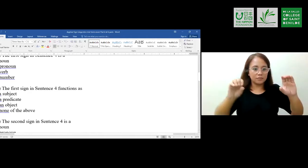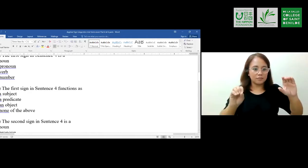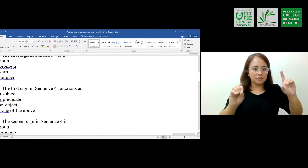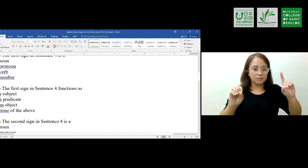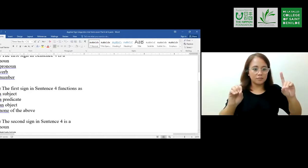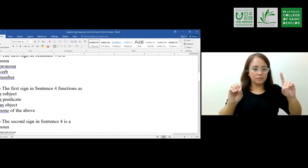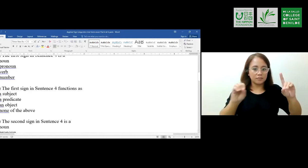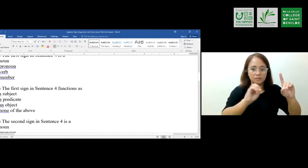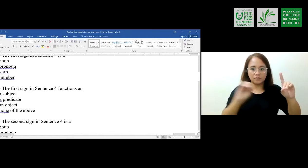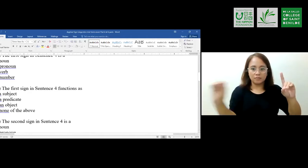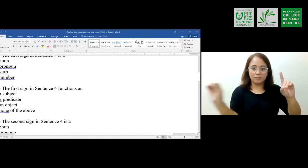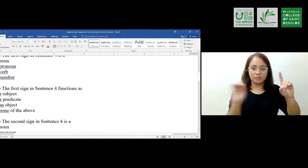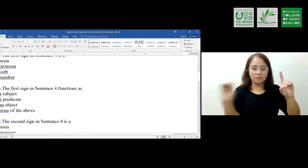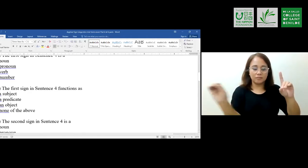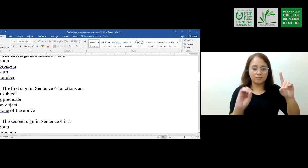above.